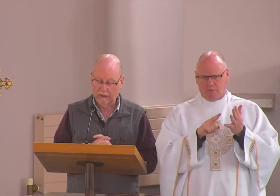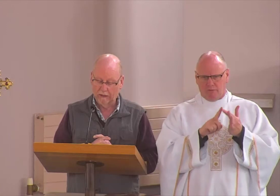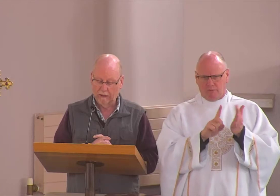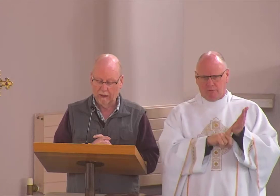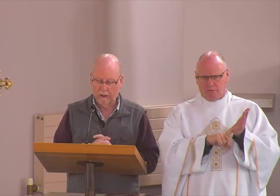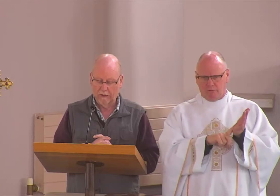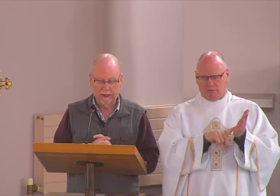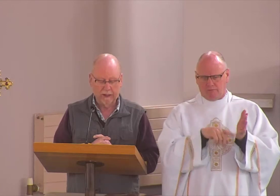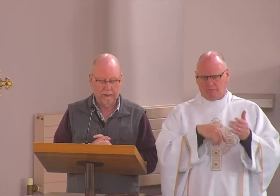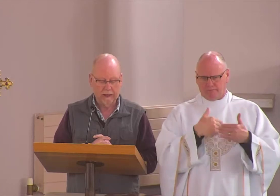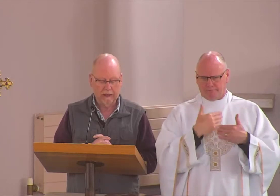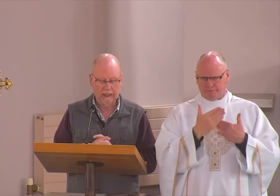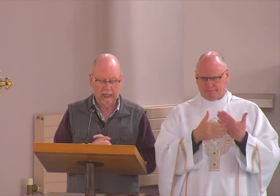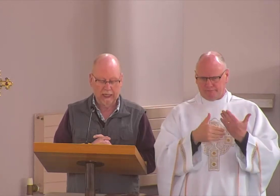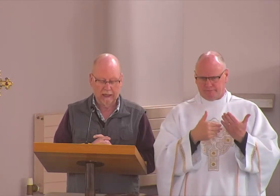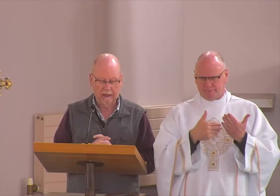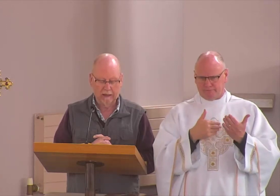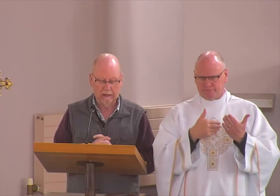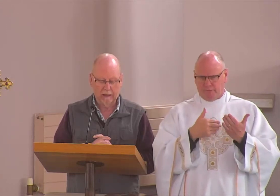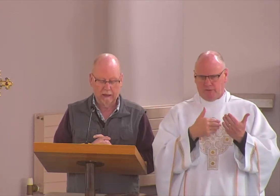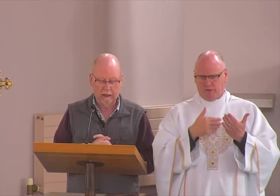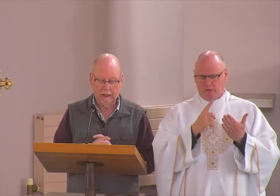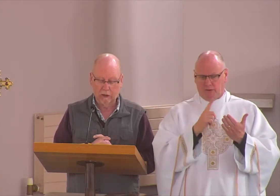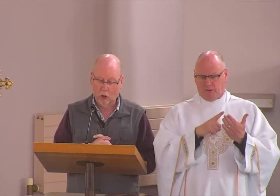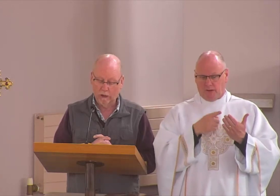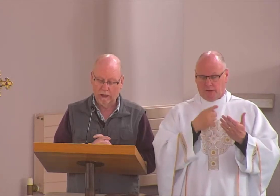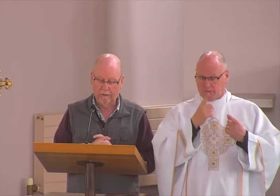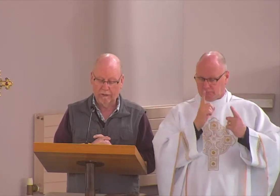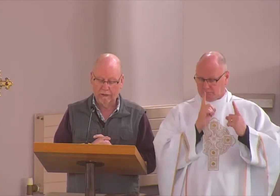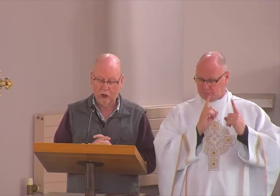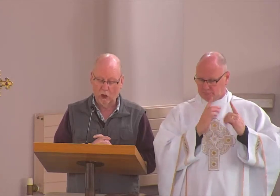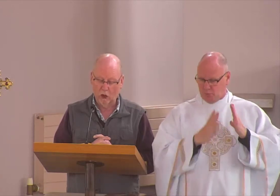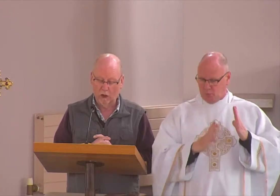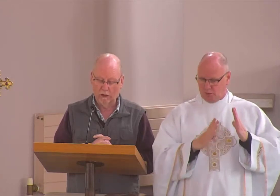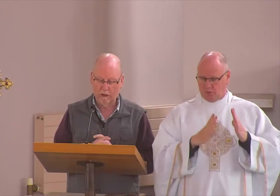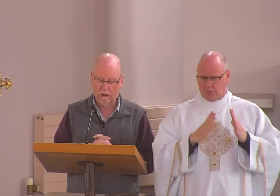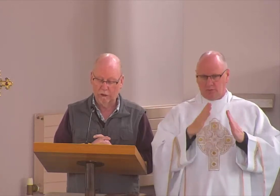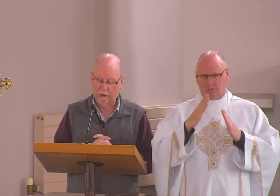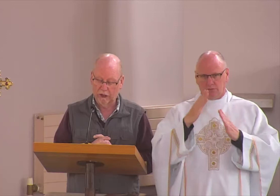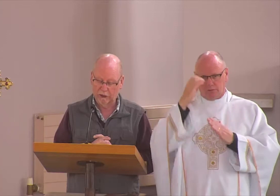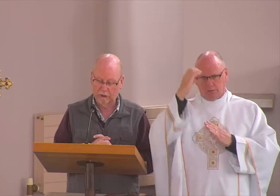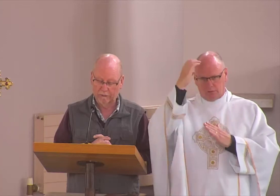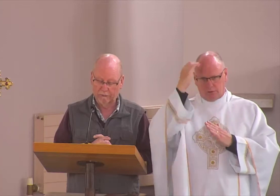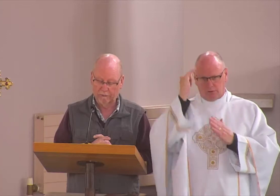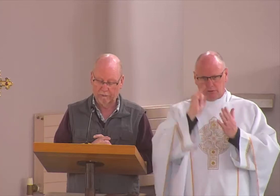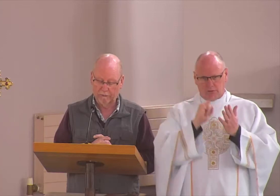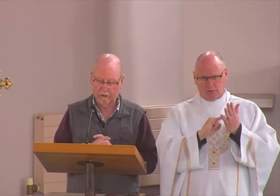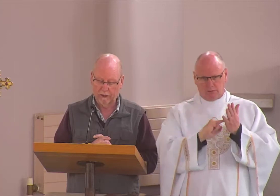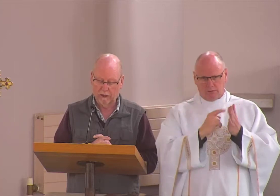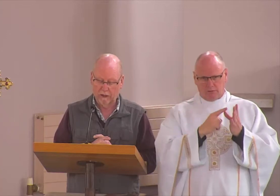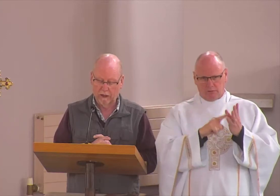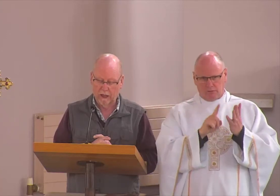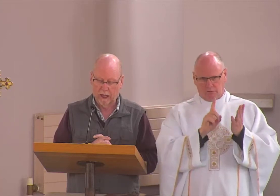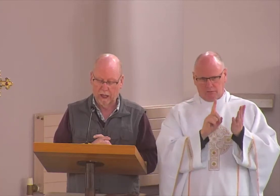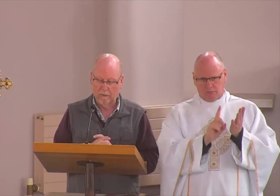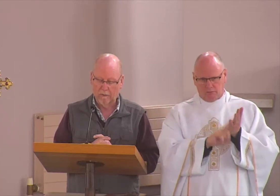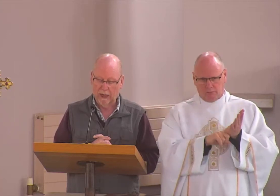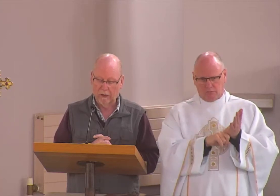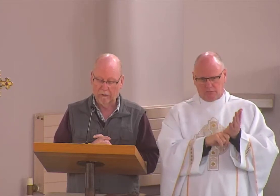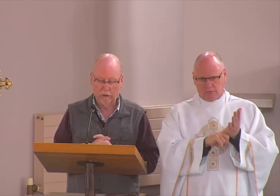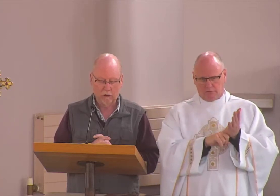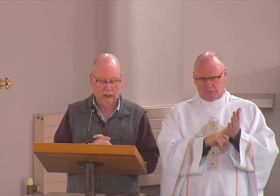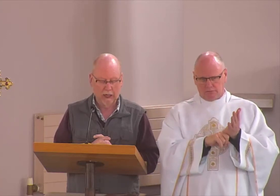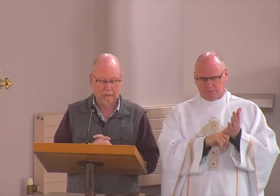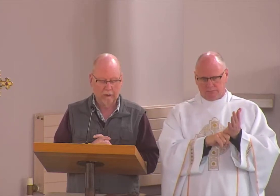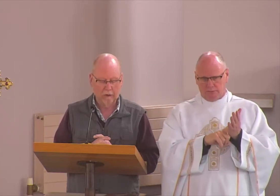Then they demanded a king, and God gave them Saul, son of Kish, a man